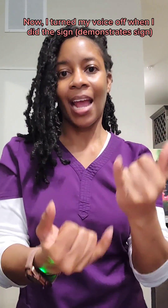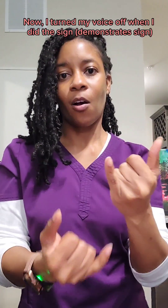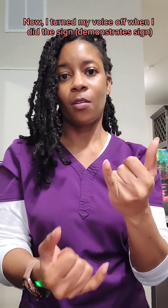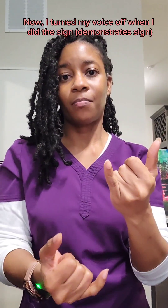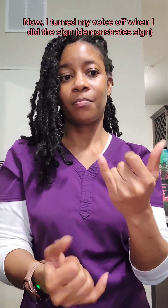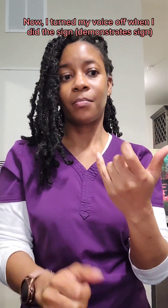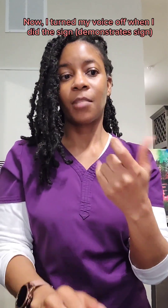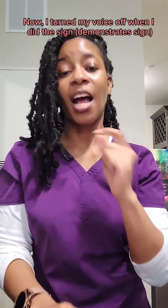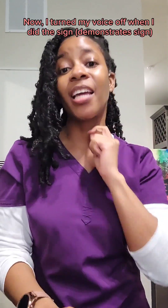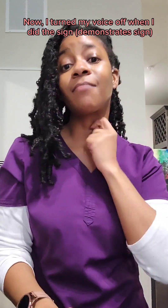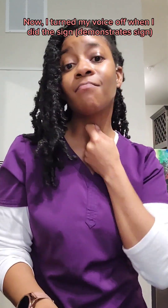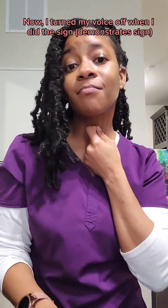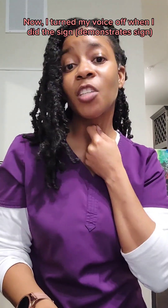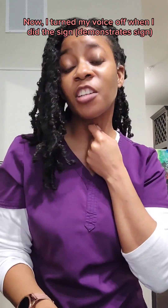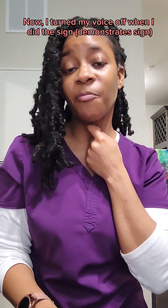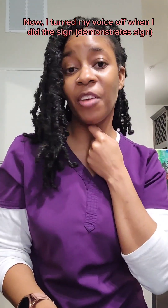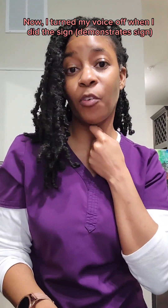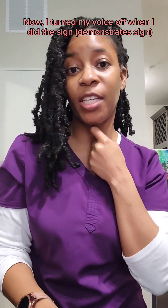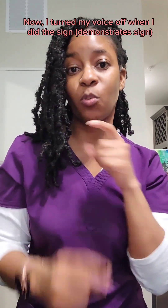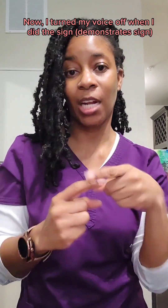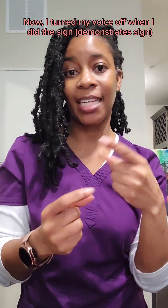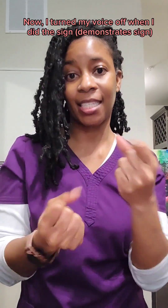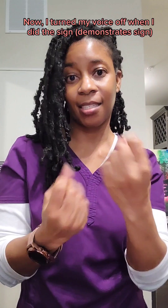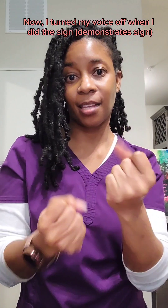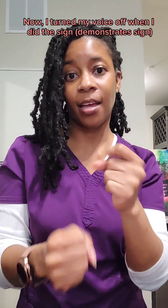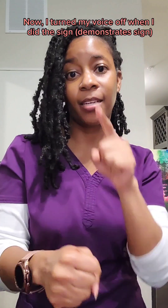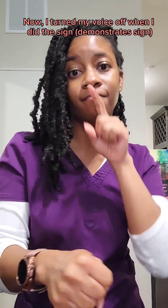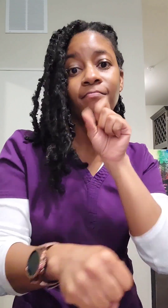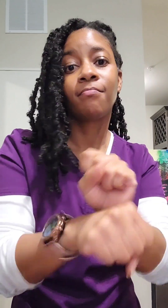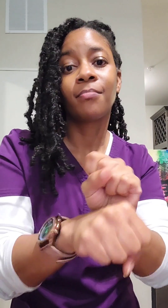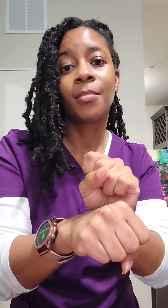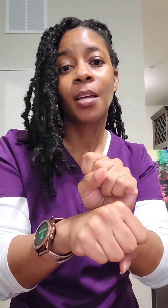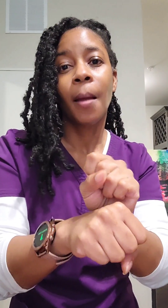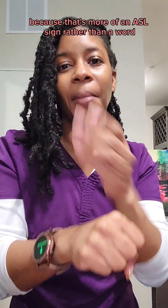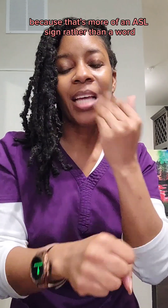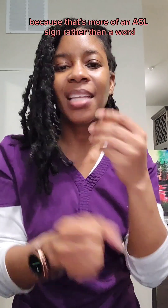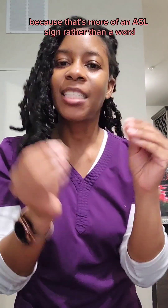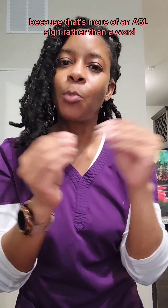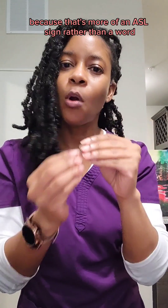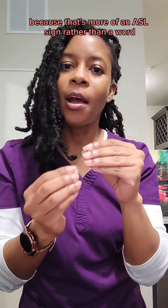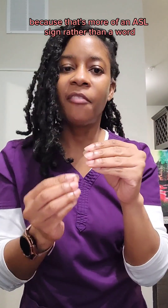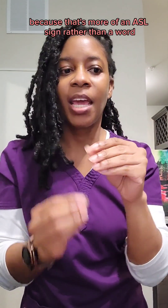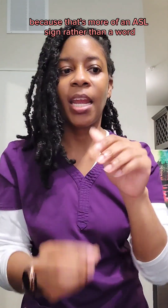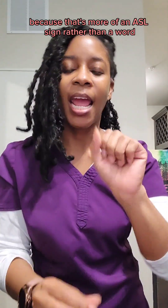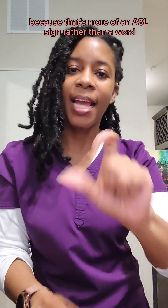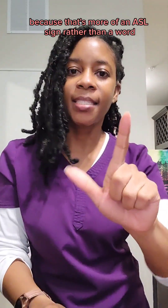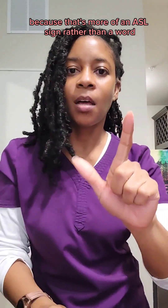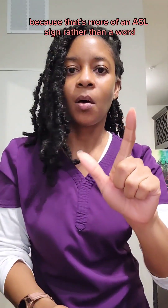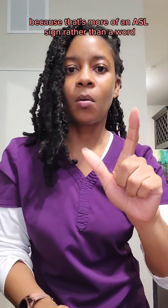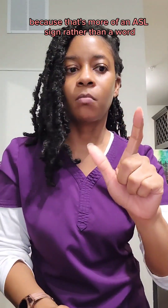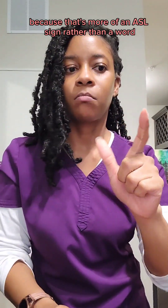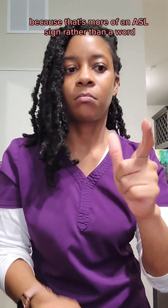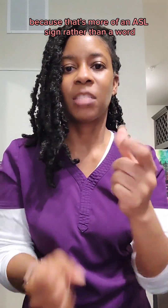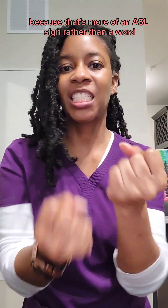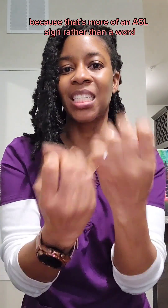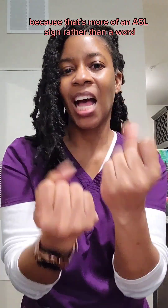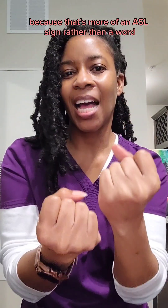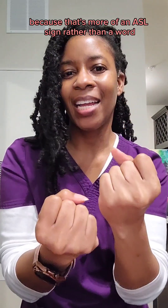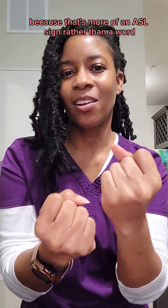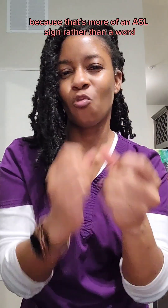Now, I turned up my voice when I did the sign because that's more of an ASL sign